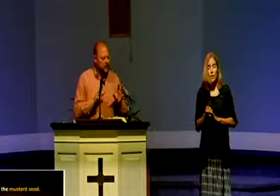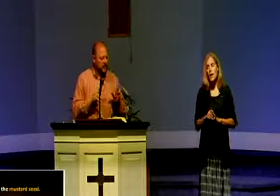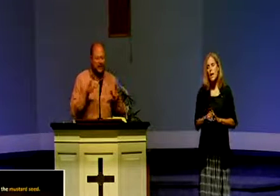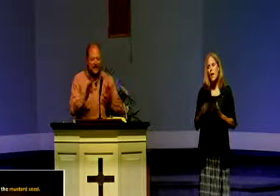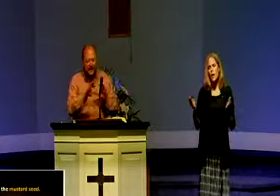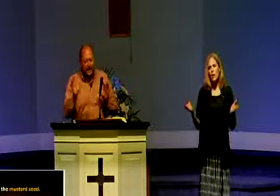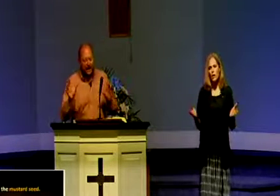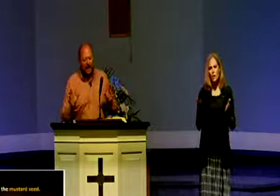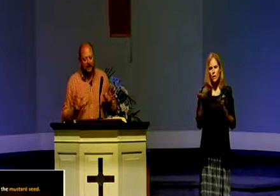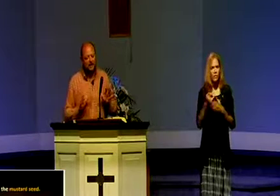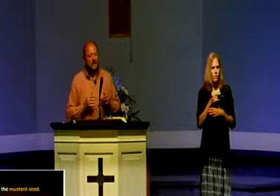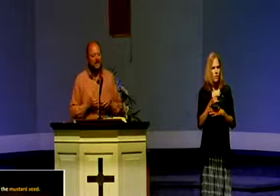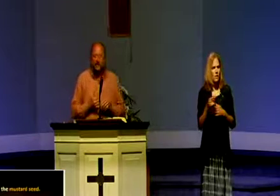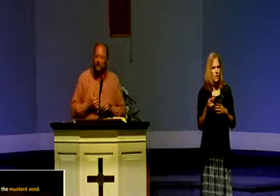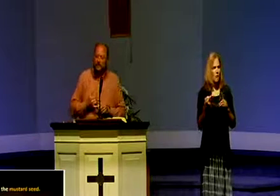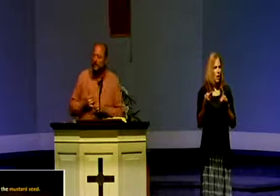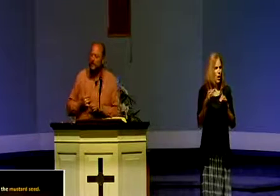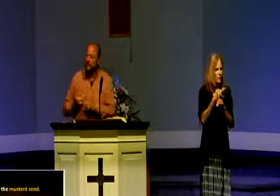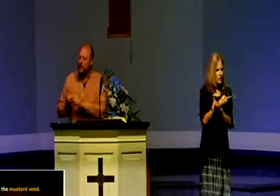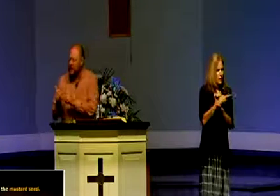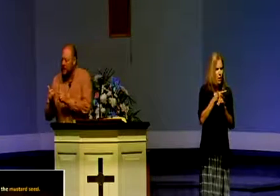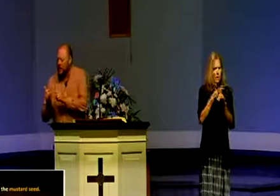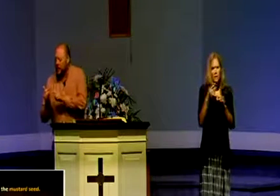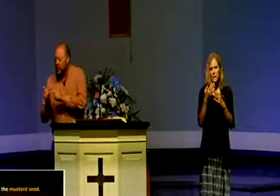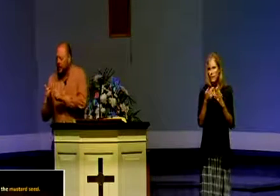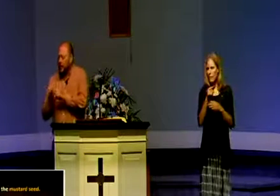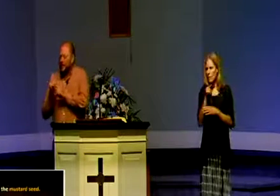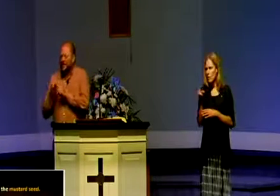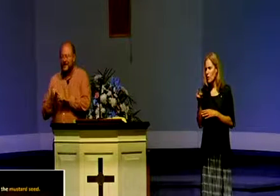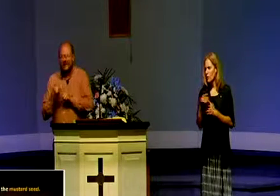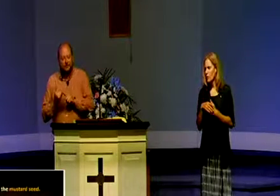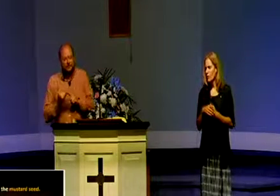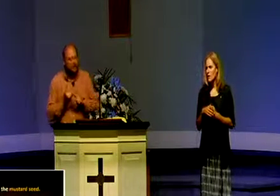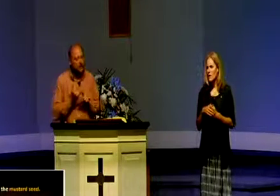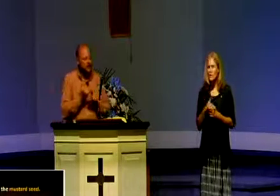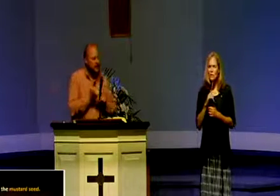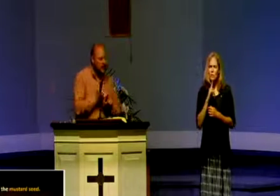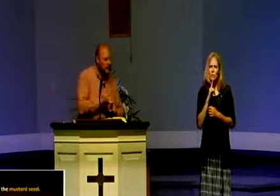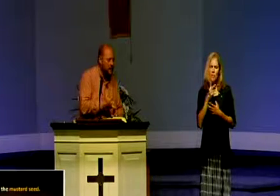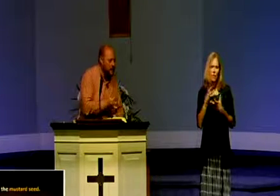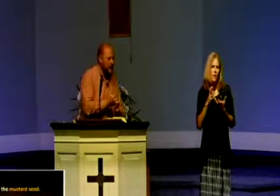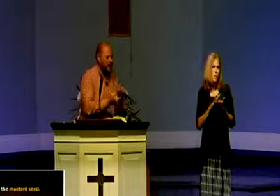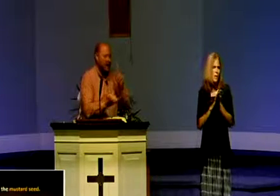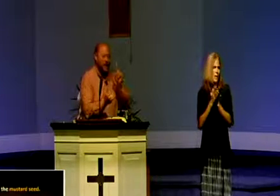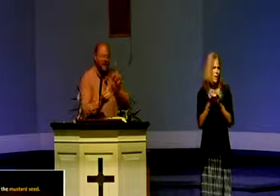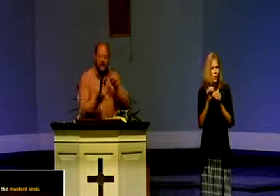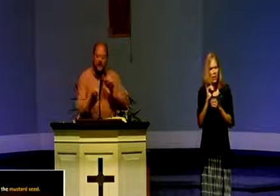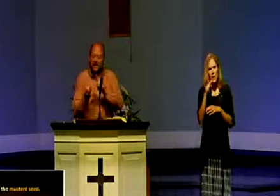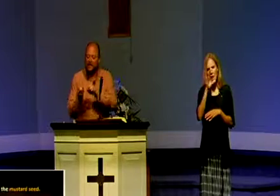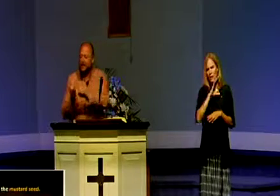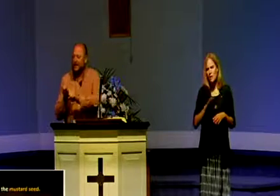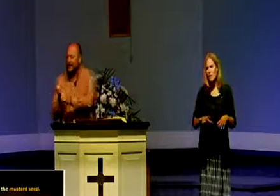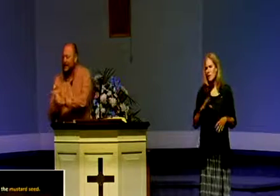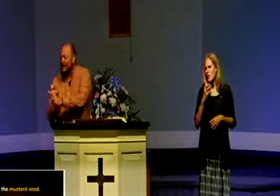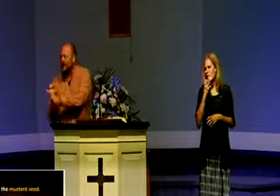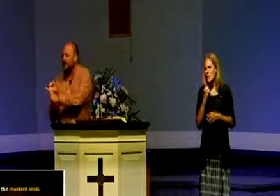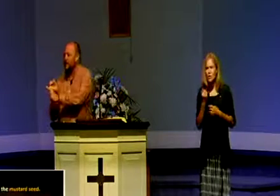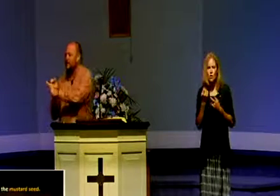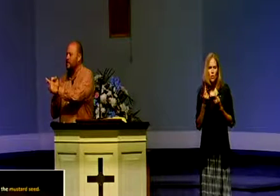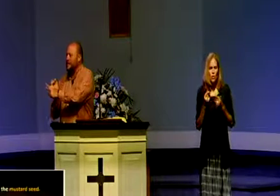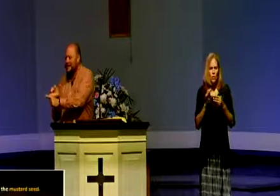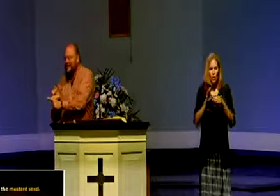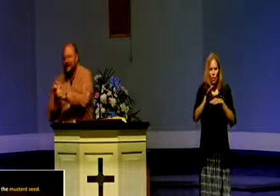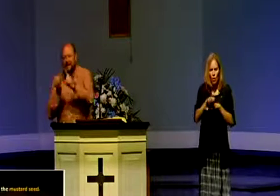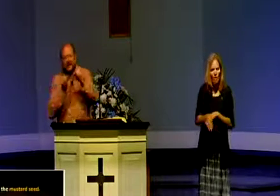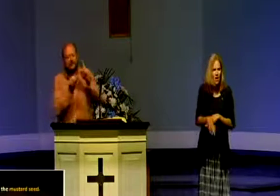some of you, and this is kind of off the subject, but some of you who desperately want to become more like Christ, are desperately trying to